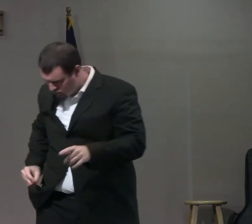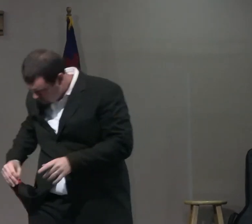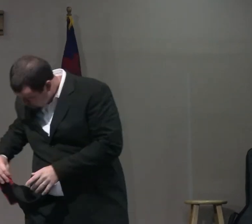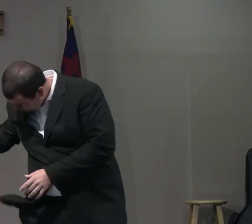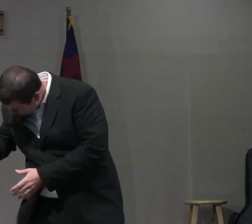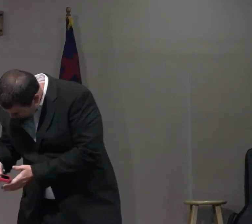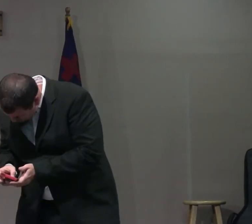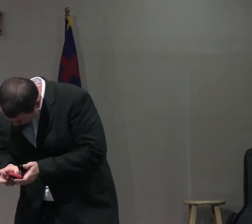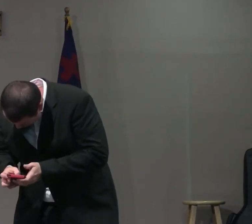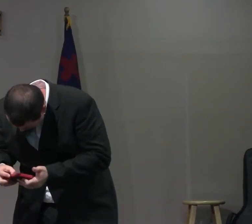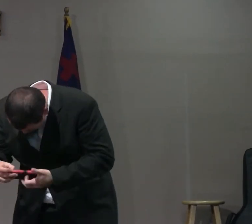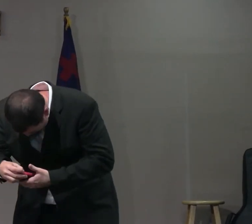Oh, wait,